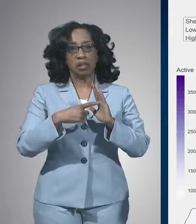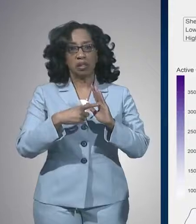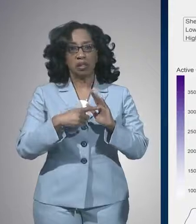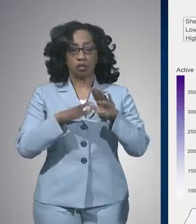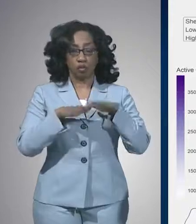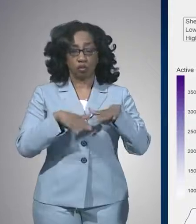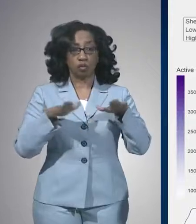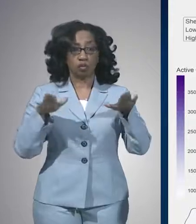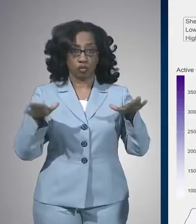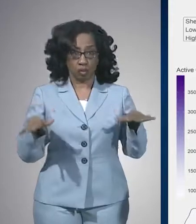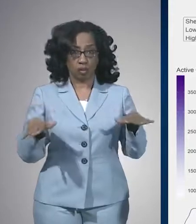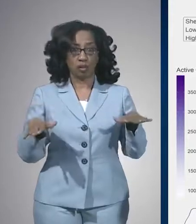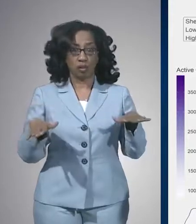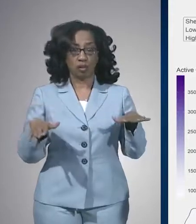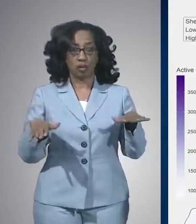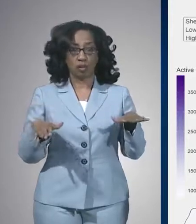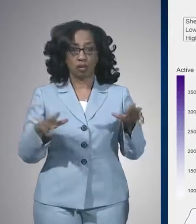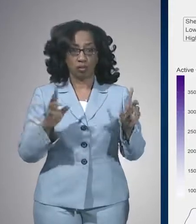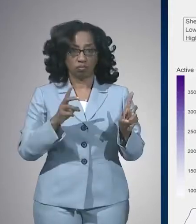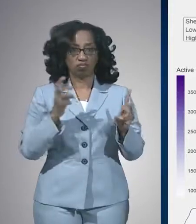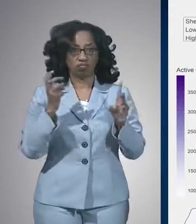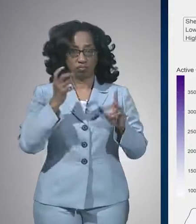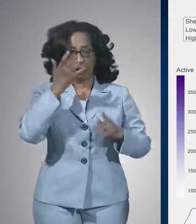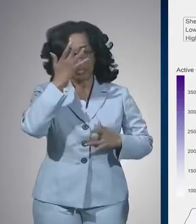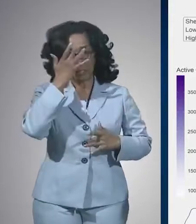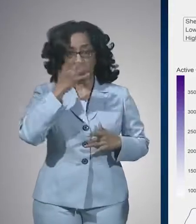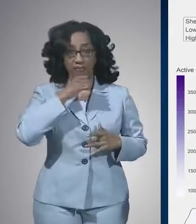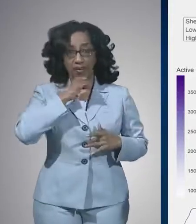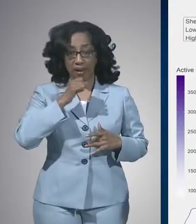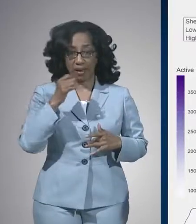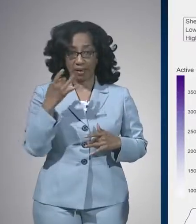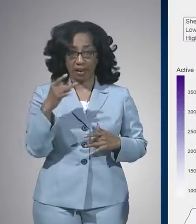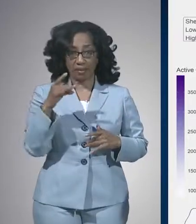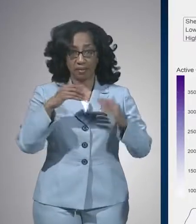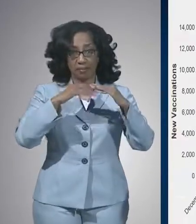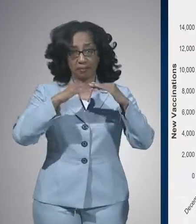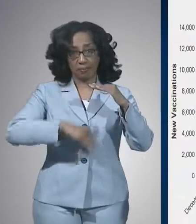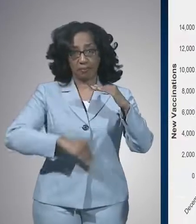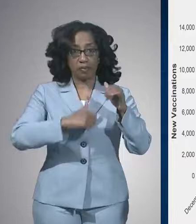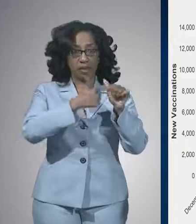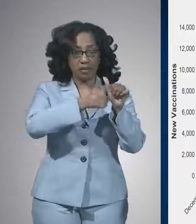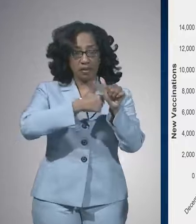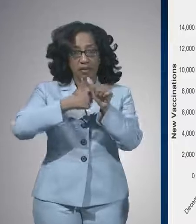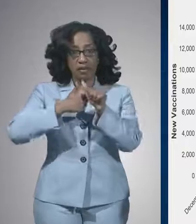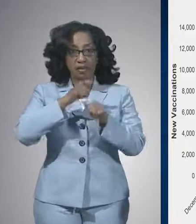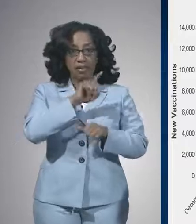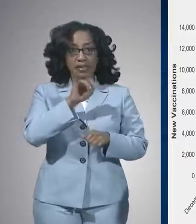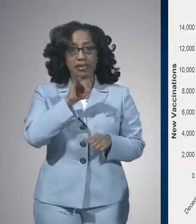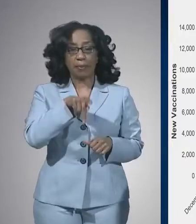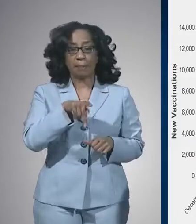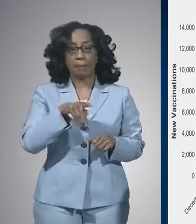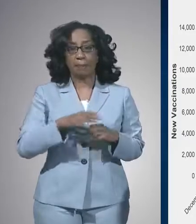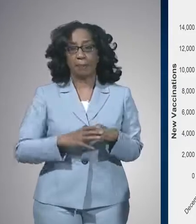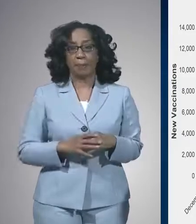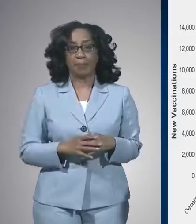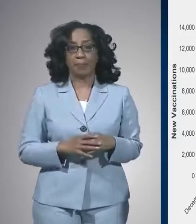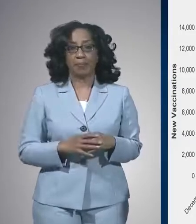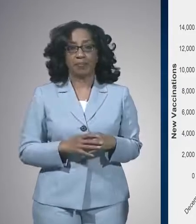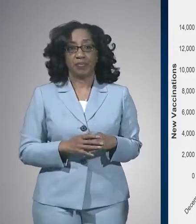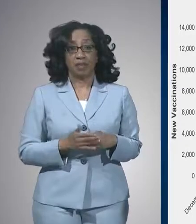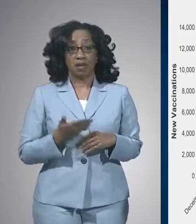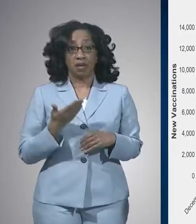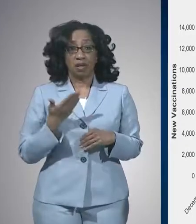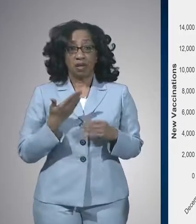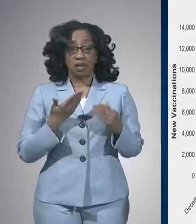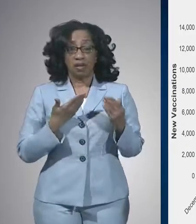pediatric population, less than 18, by zip code. Next slide. This chart shows the